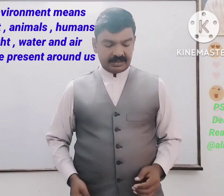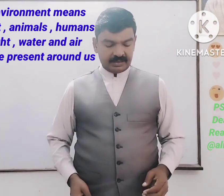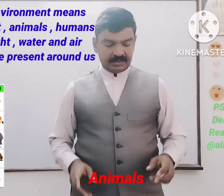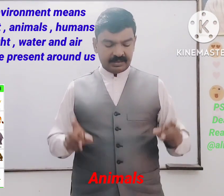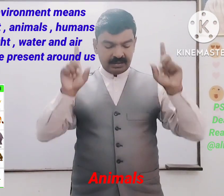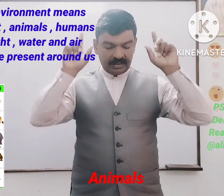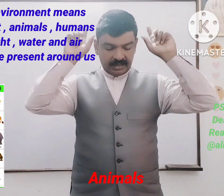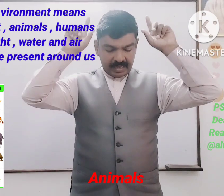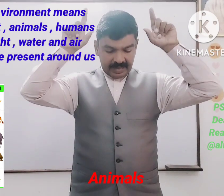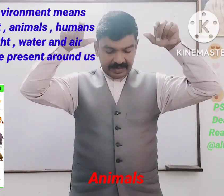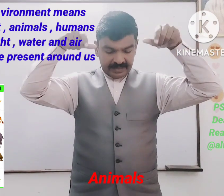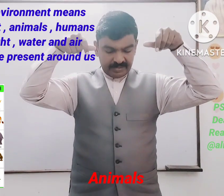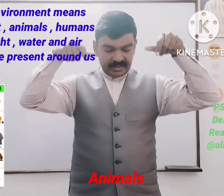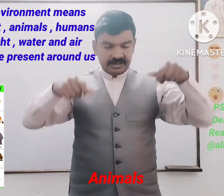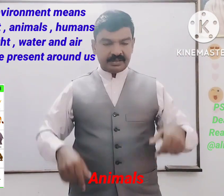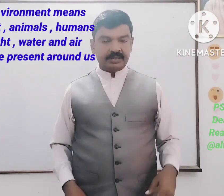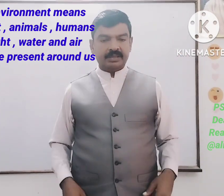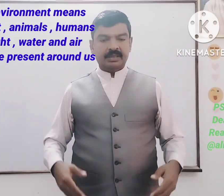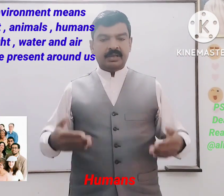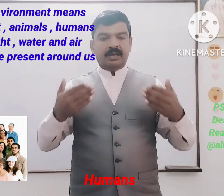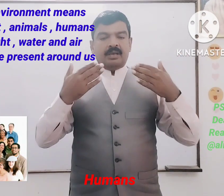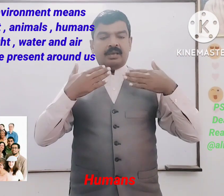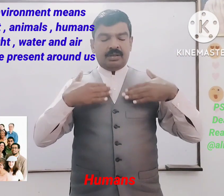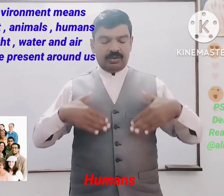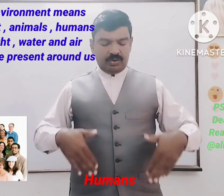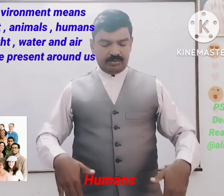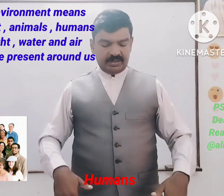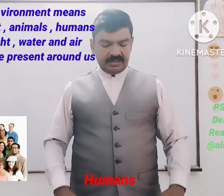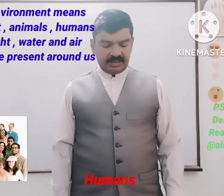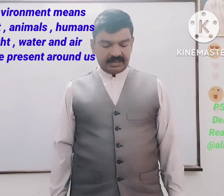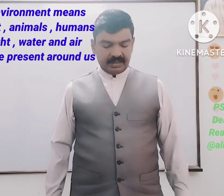plants, animals, humans,